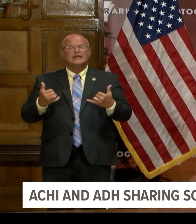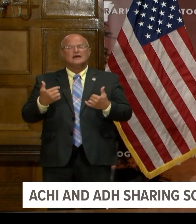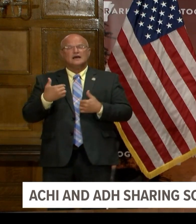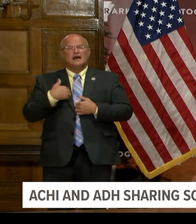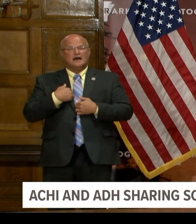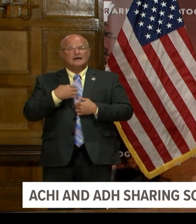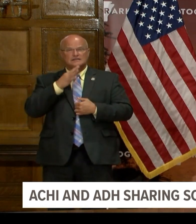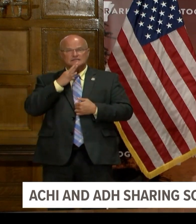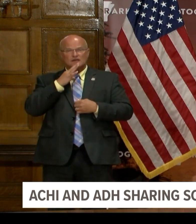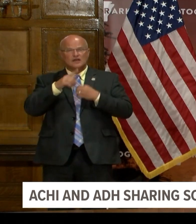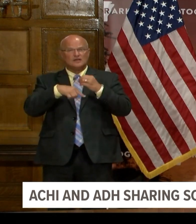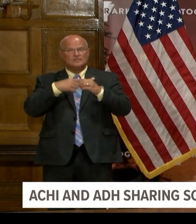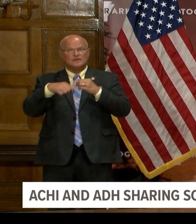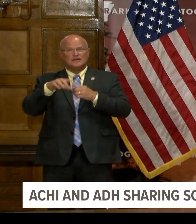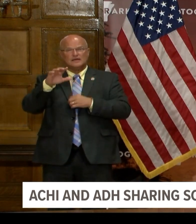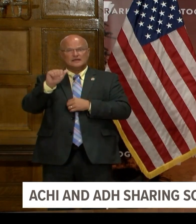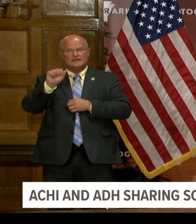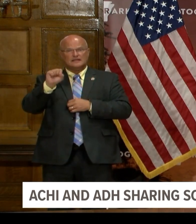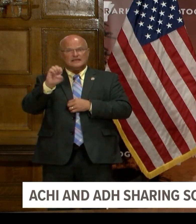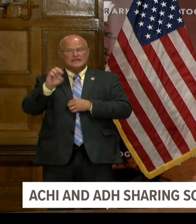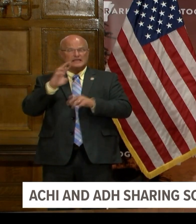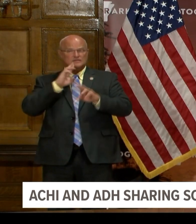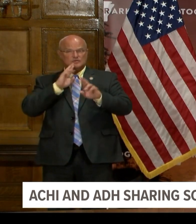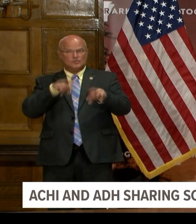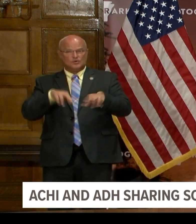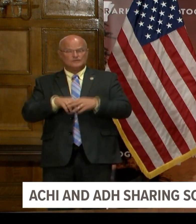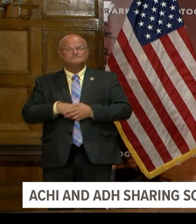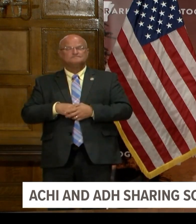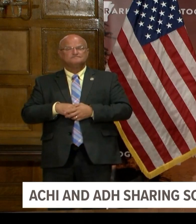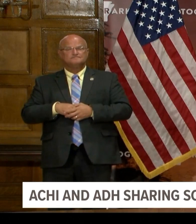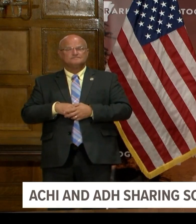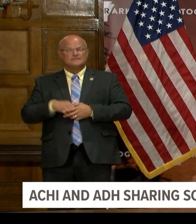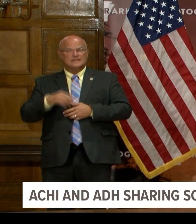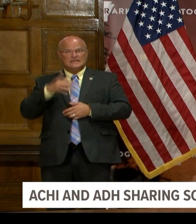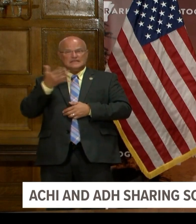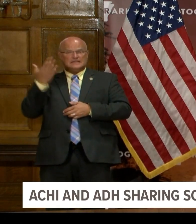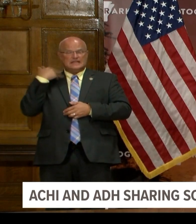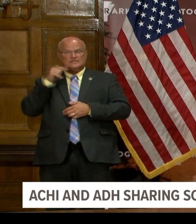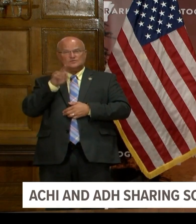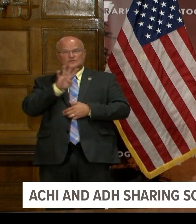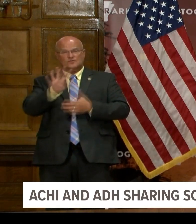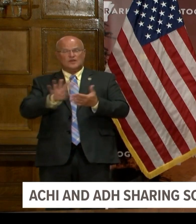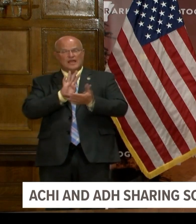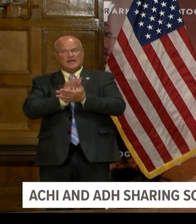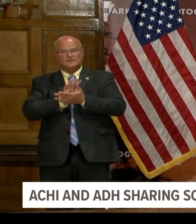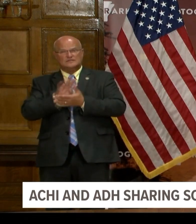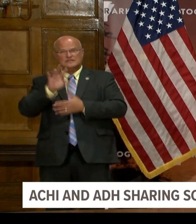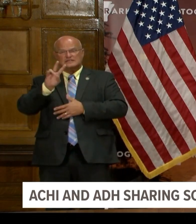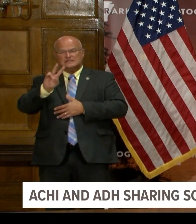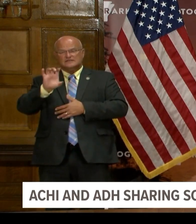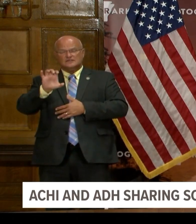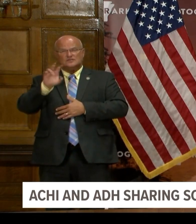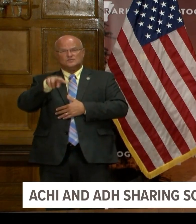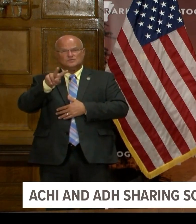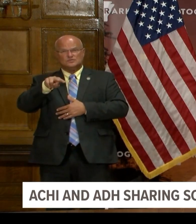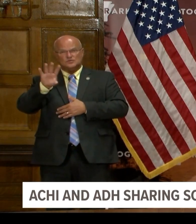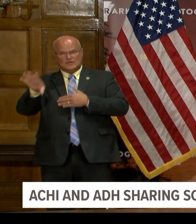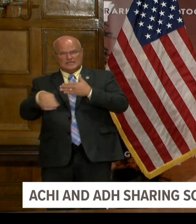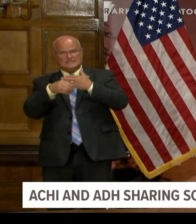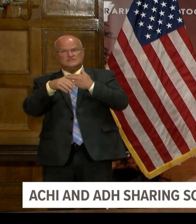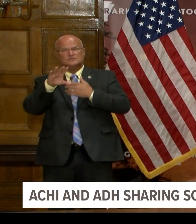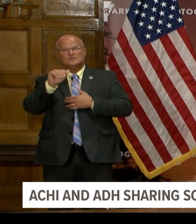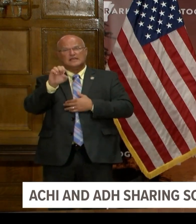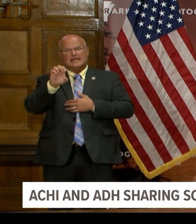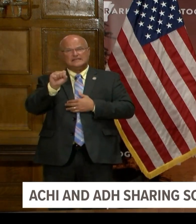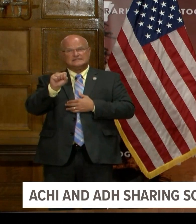our case report. Yesterday, in the last 24 hours, we had 722 additional cases.